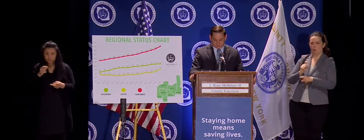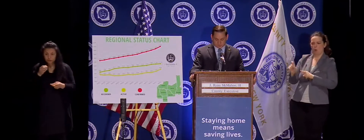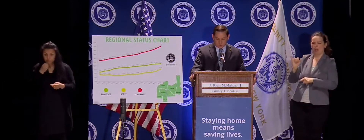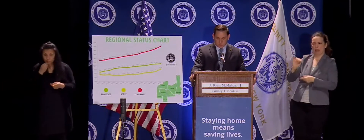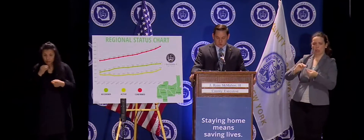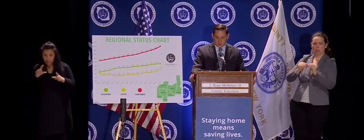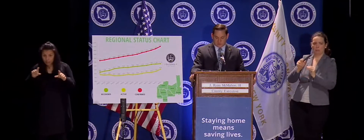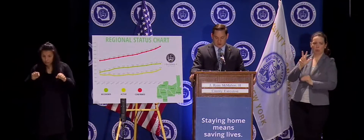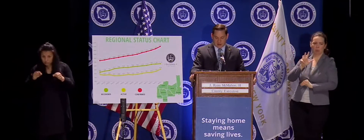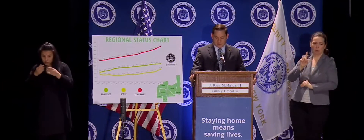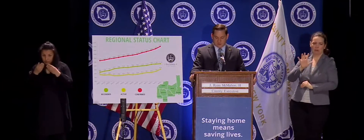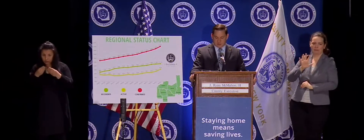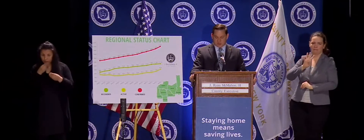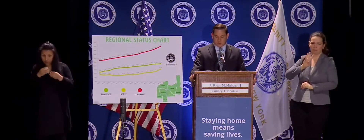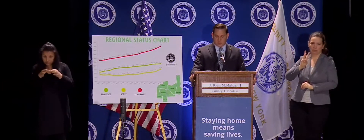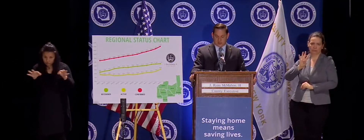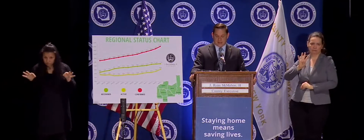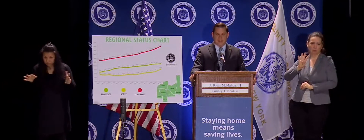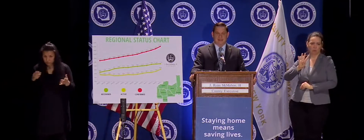line,